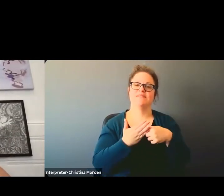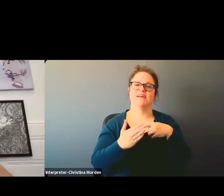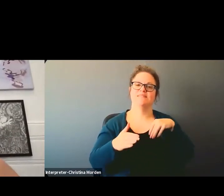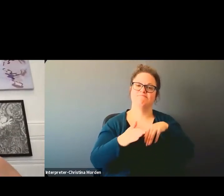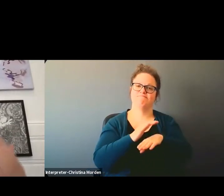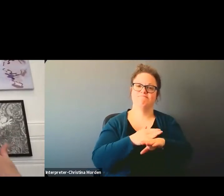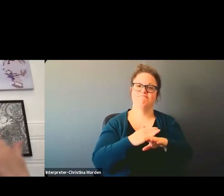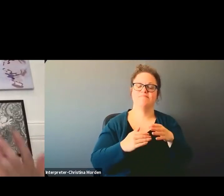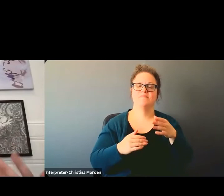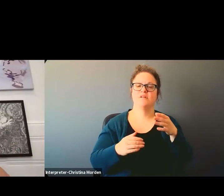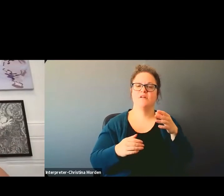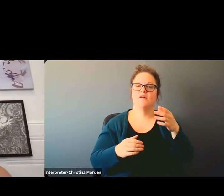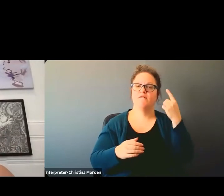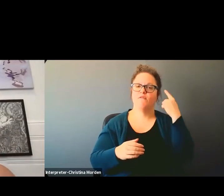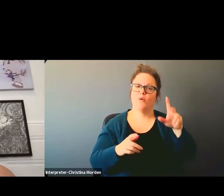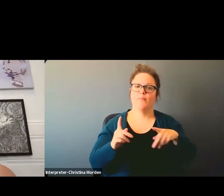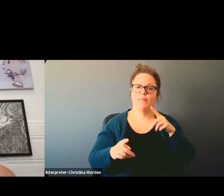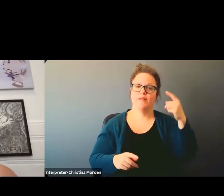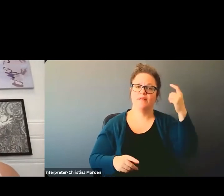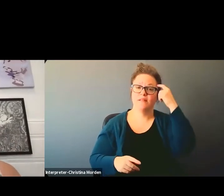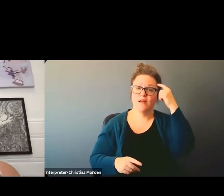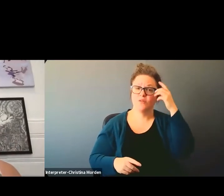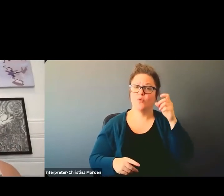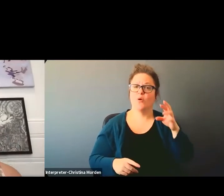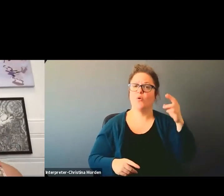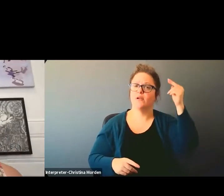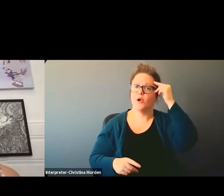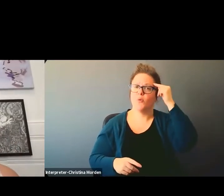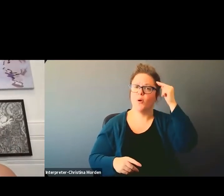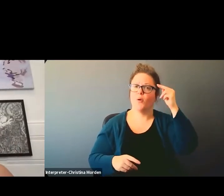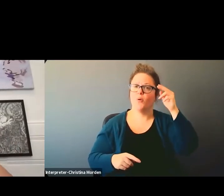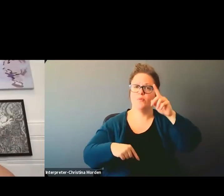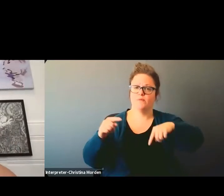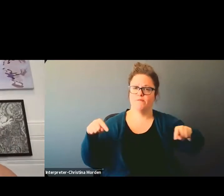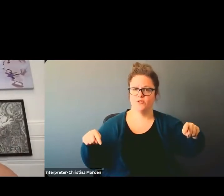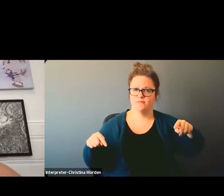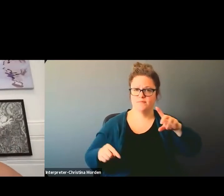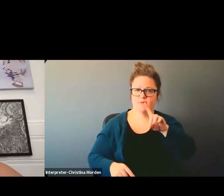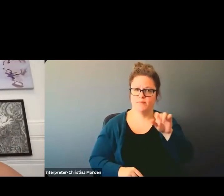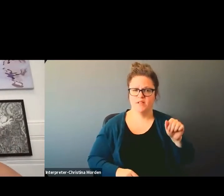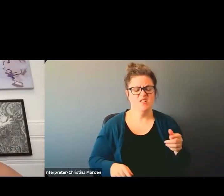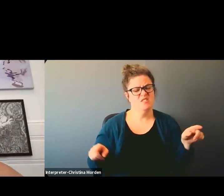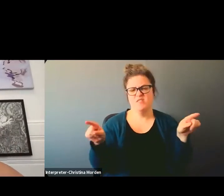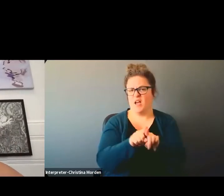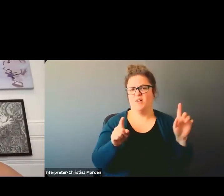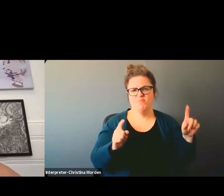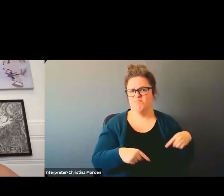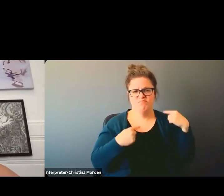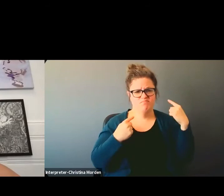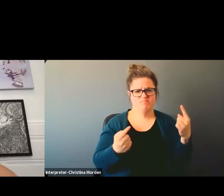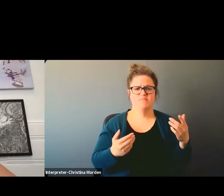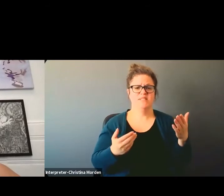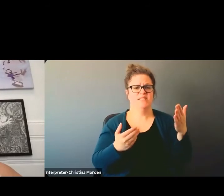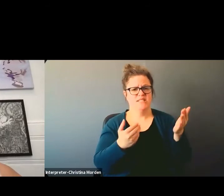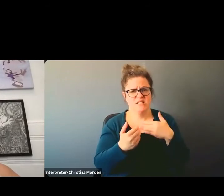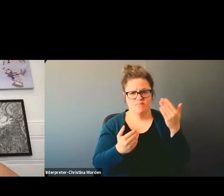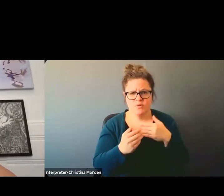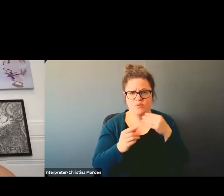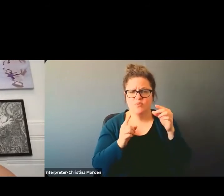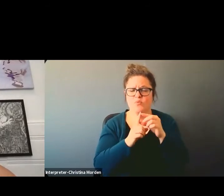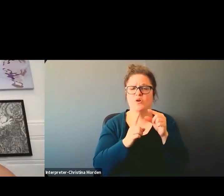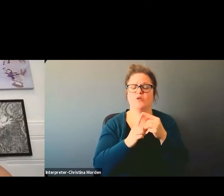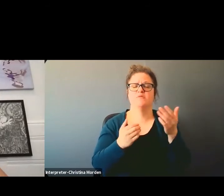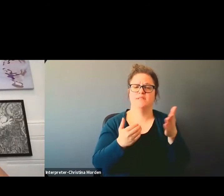intellectual or neurodiverse disabilities. So the same as before, simple words with simple